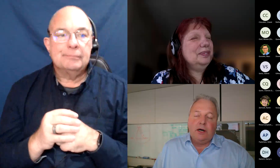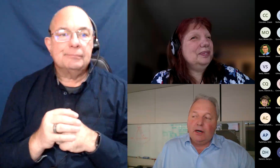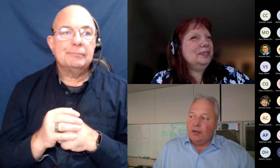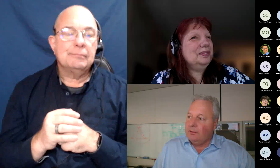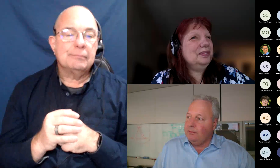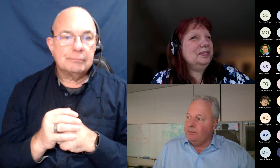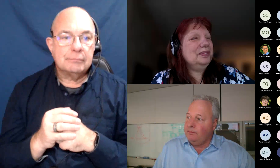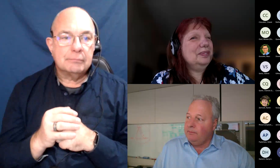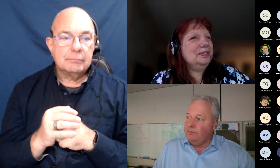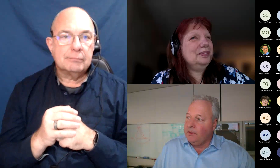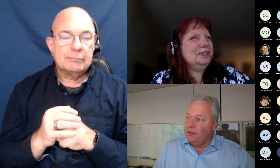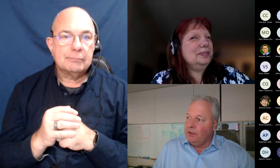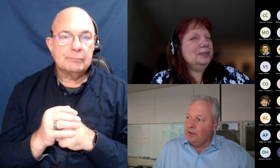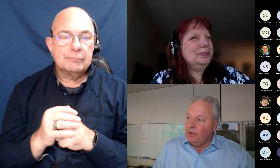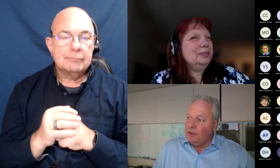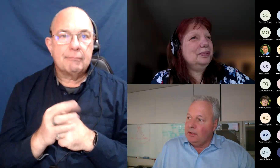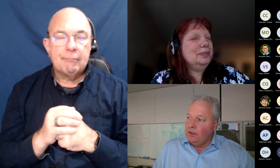So,